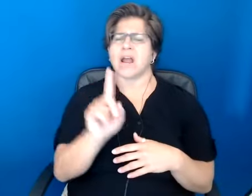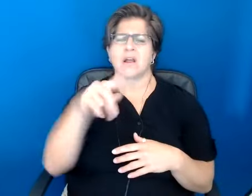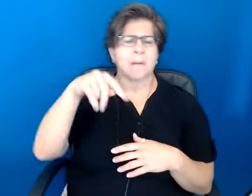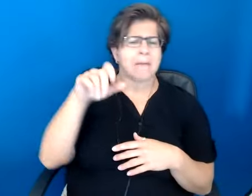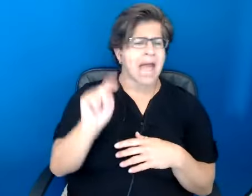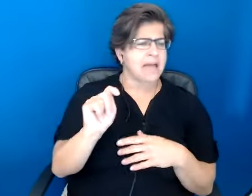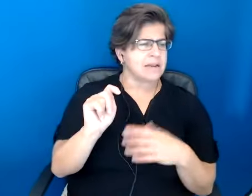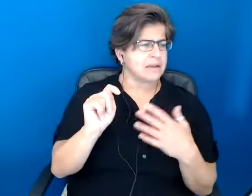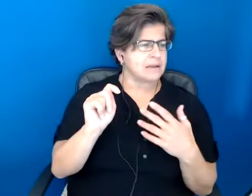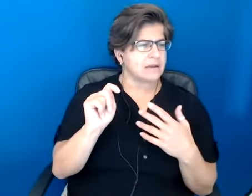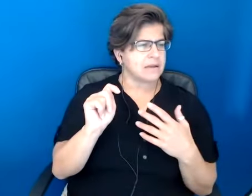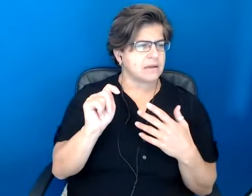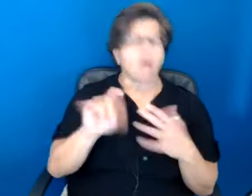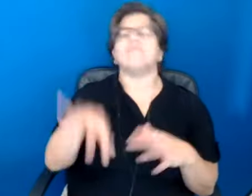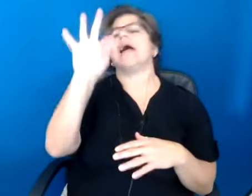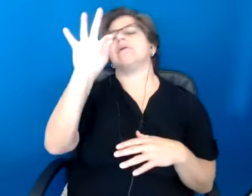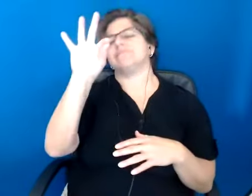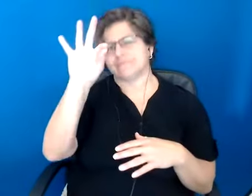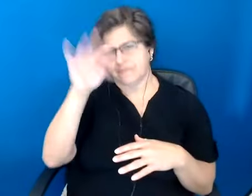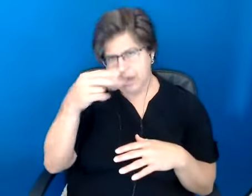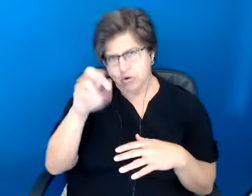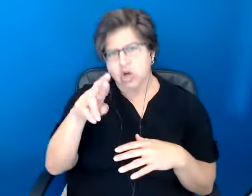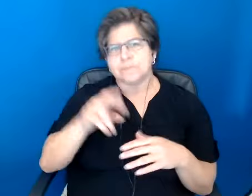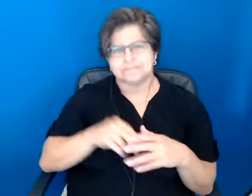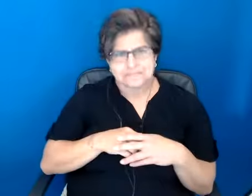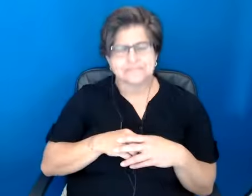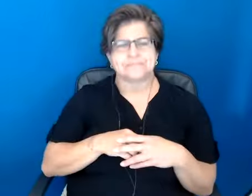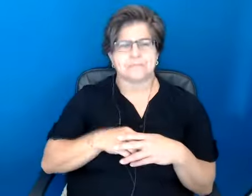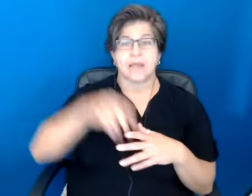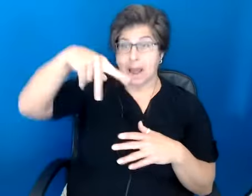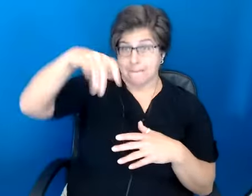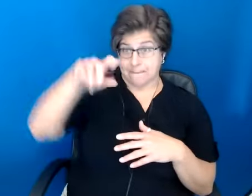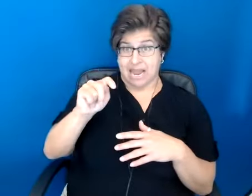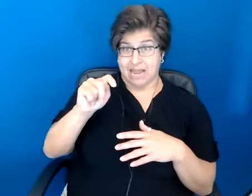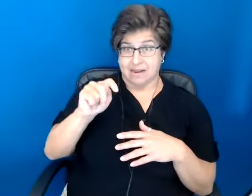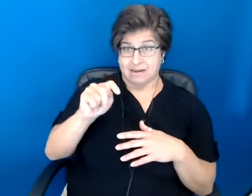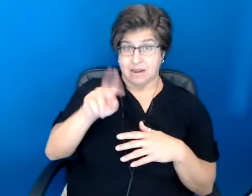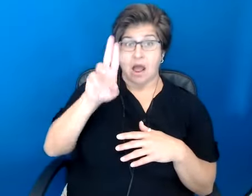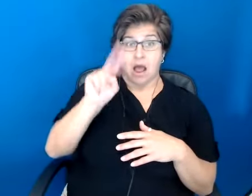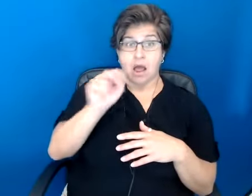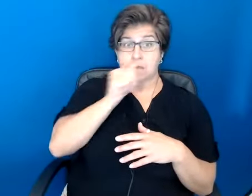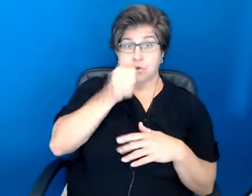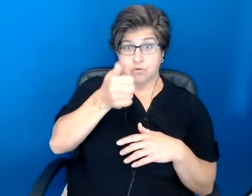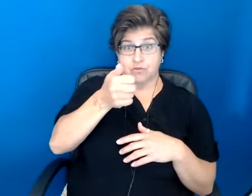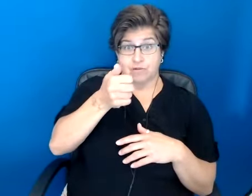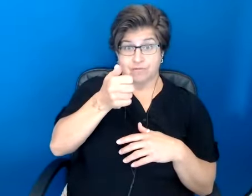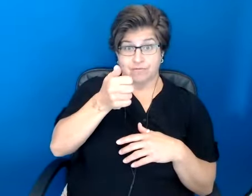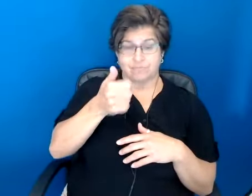here? Yeah, Ray. Sorry, it's Pat. Pat, where's Pat? Hold on.